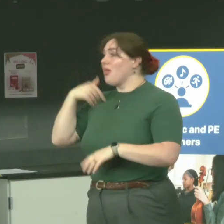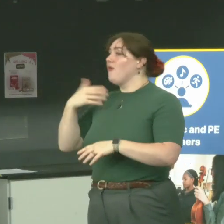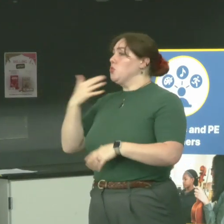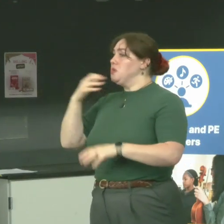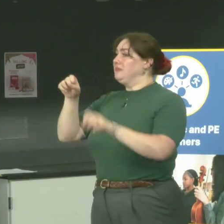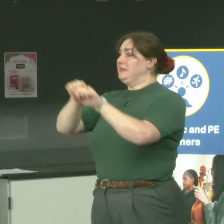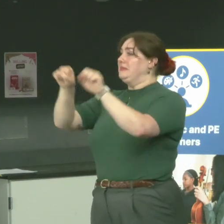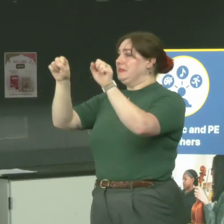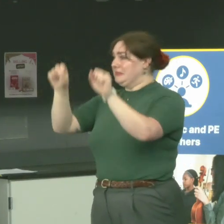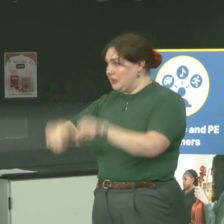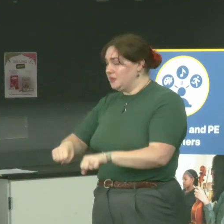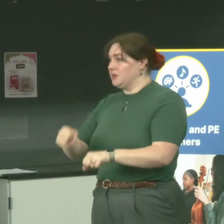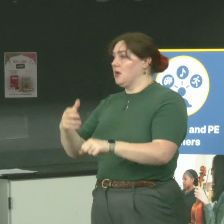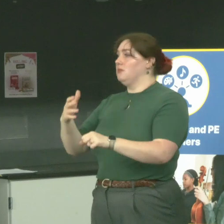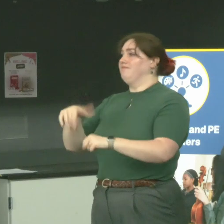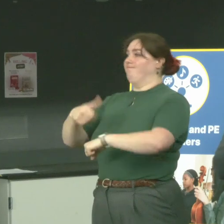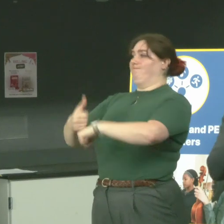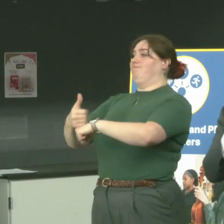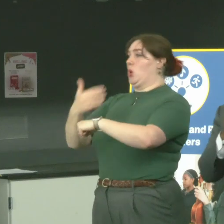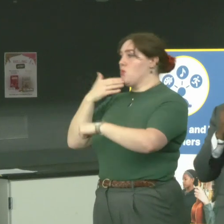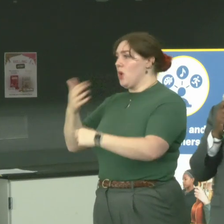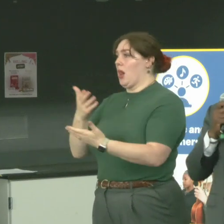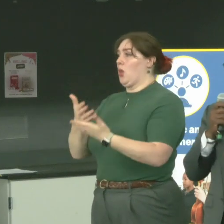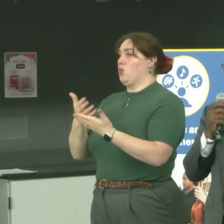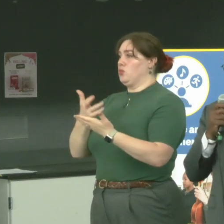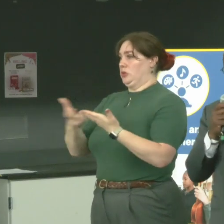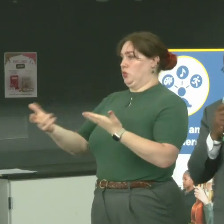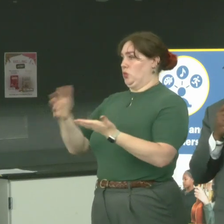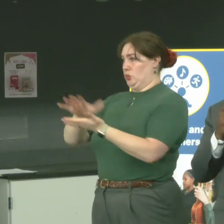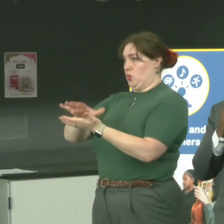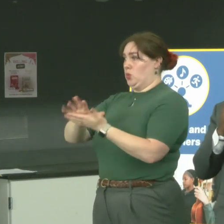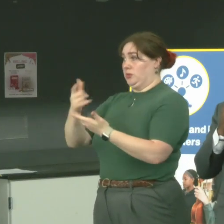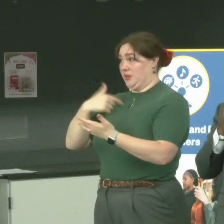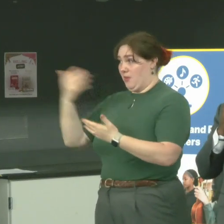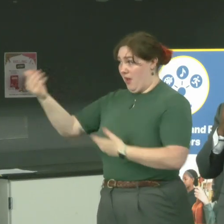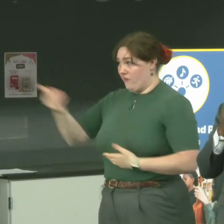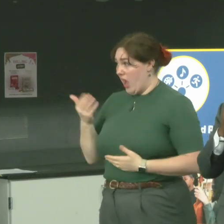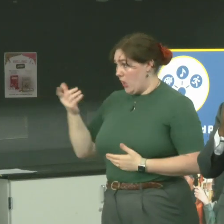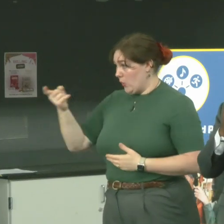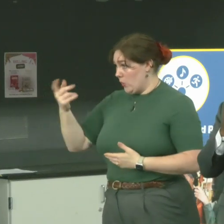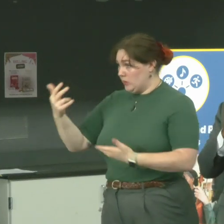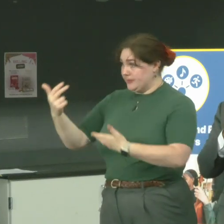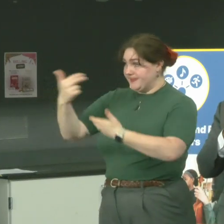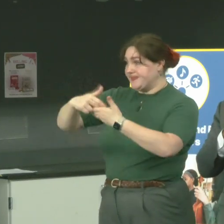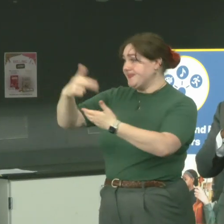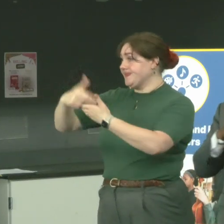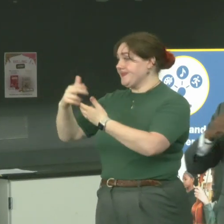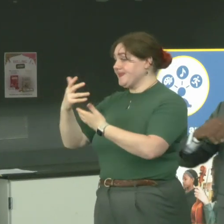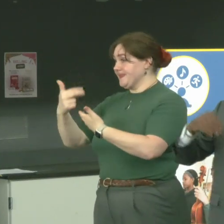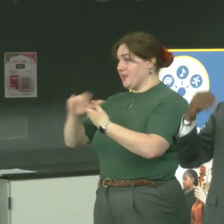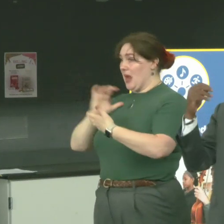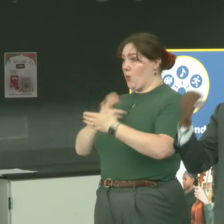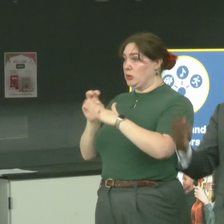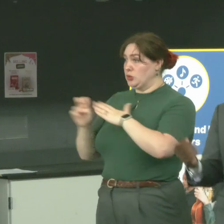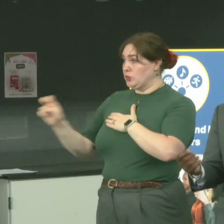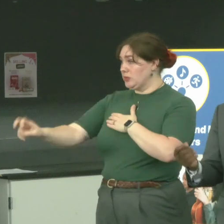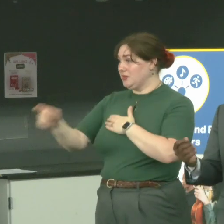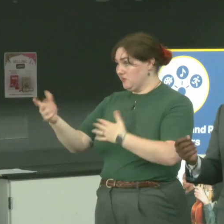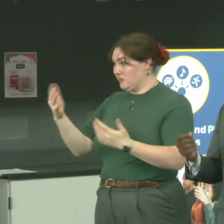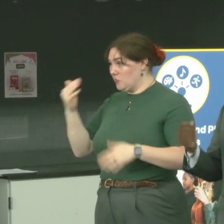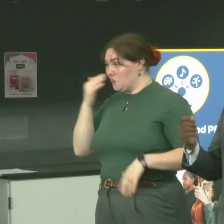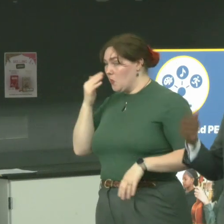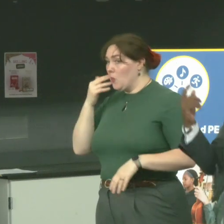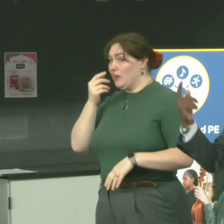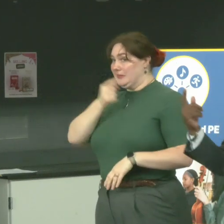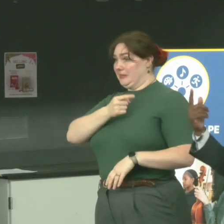of well-resourced schools. And so I'm inviting you all to kind of come along on this journey with us. You know that this